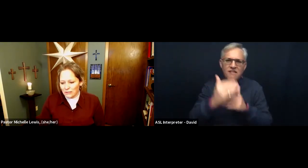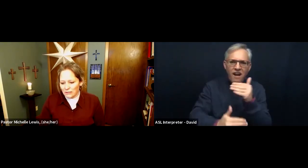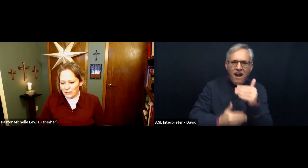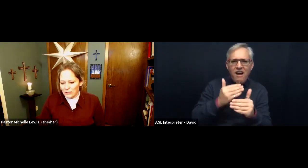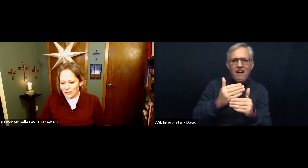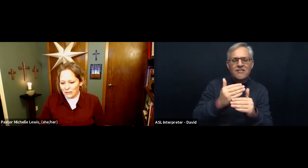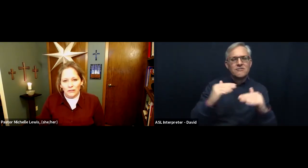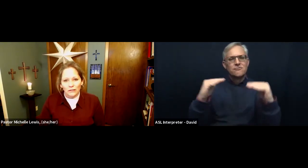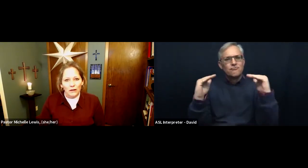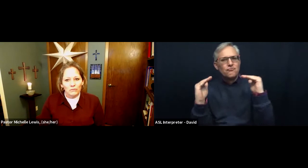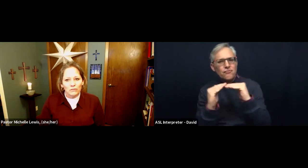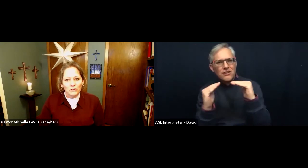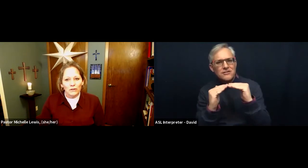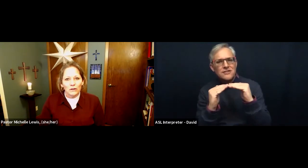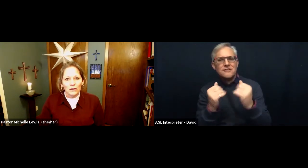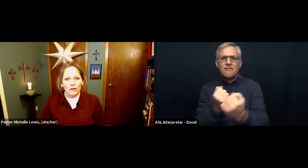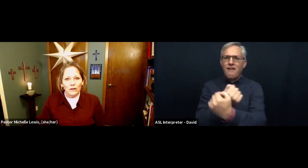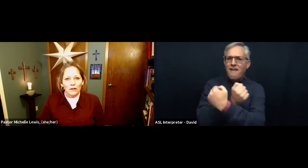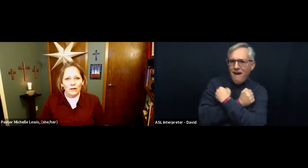justice and love,